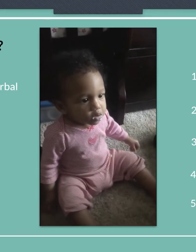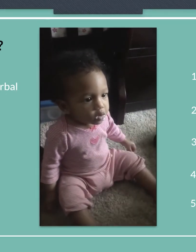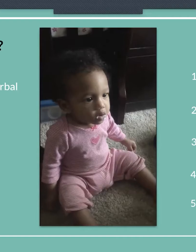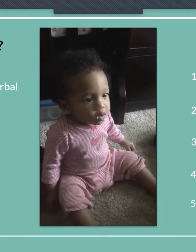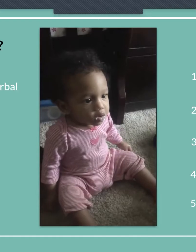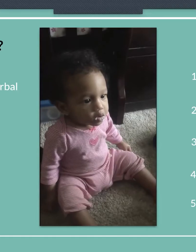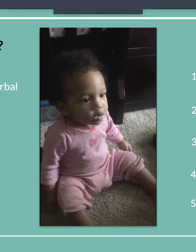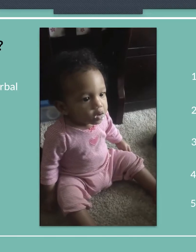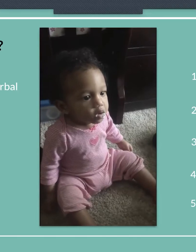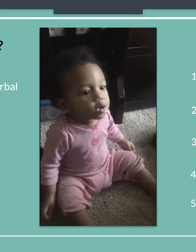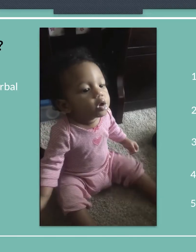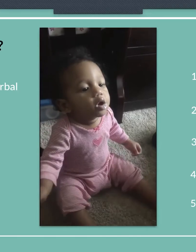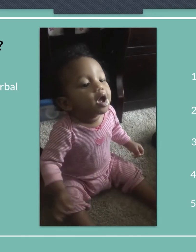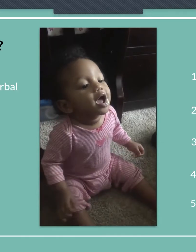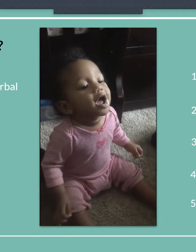More?